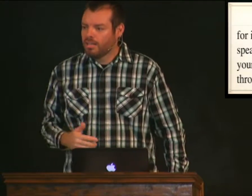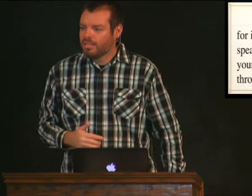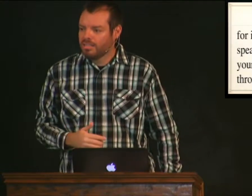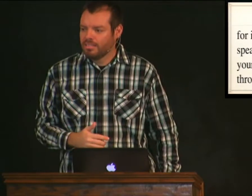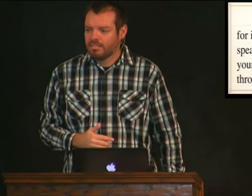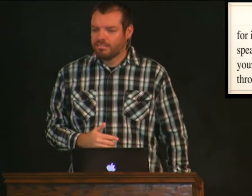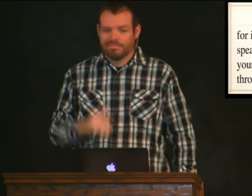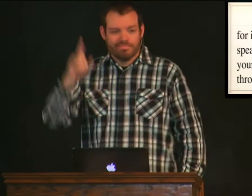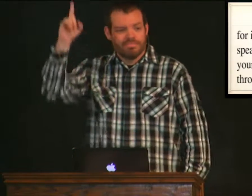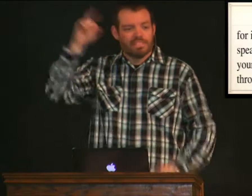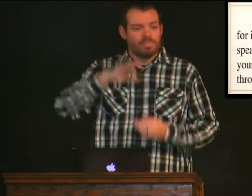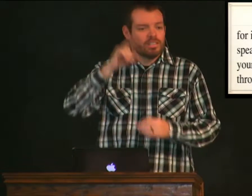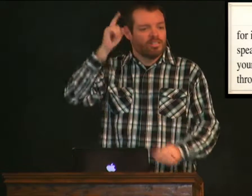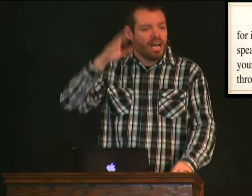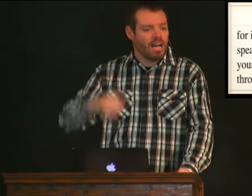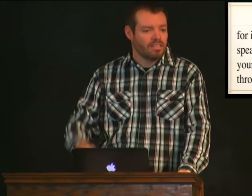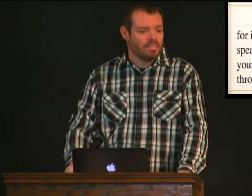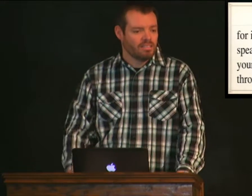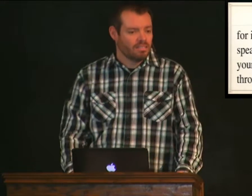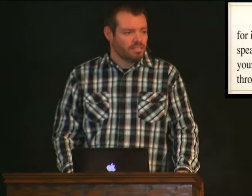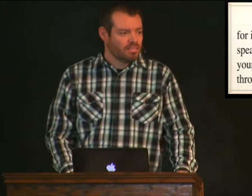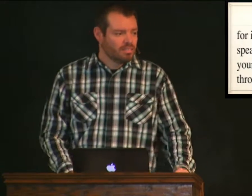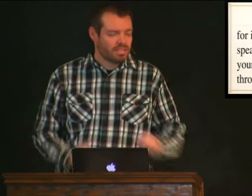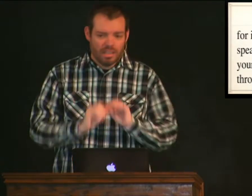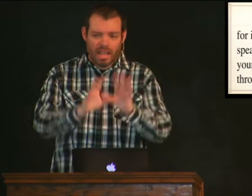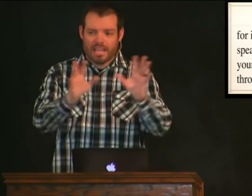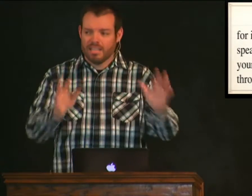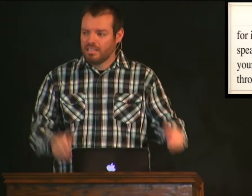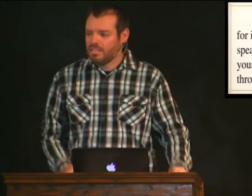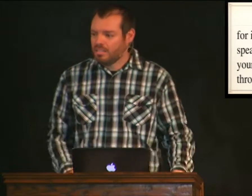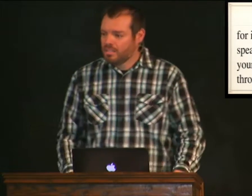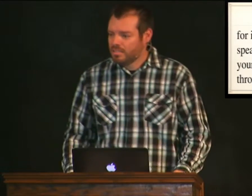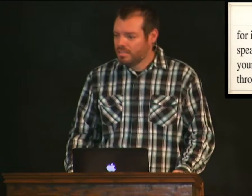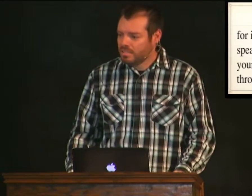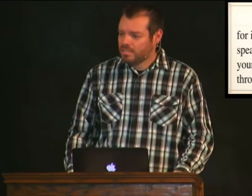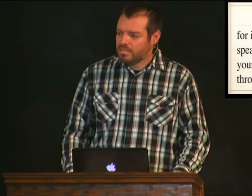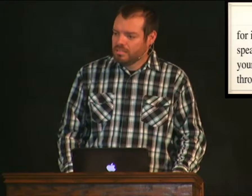that? The Spirit of God. The light.